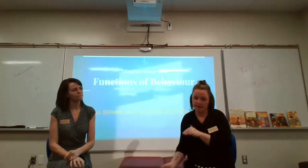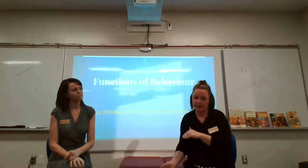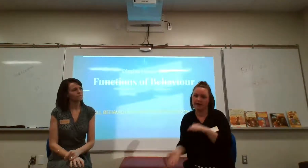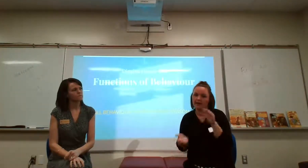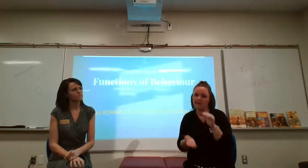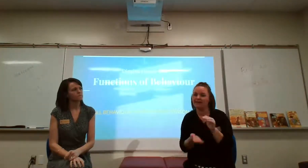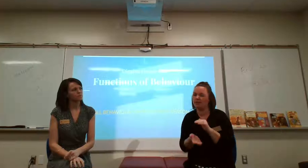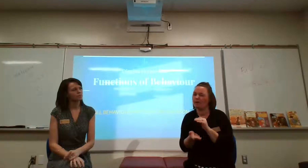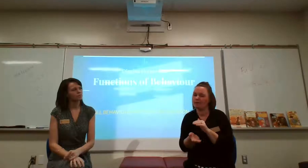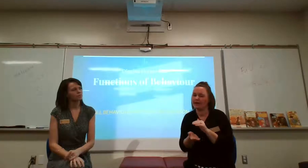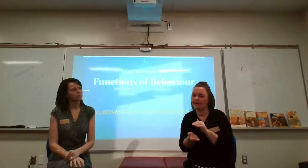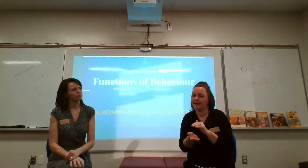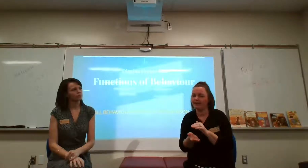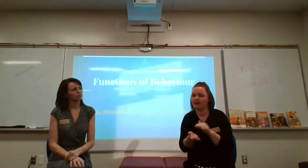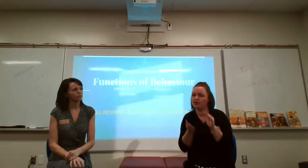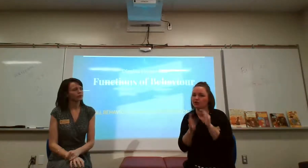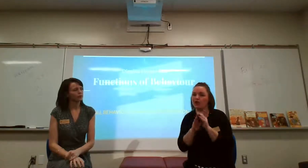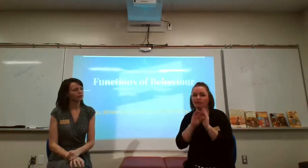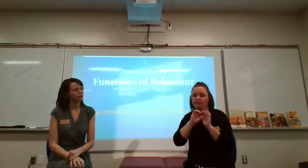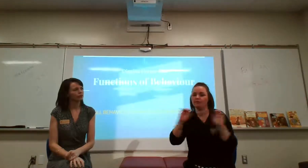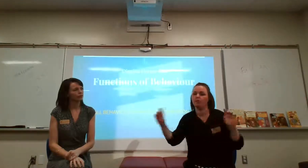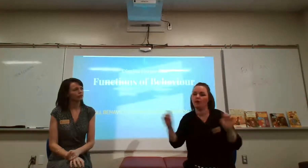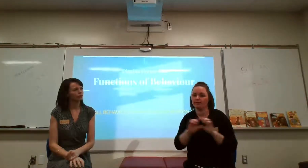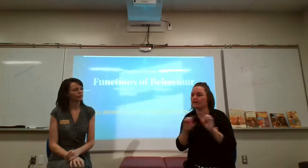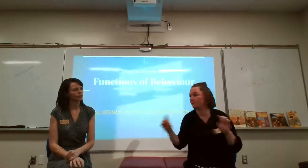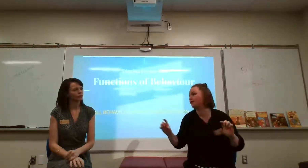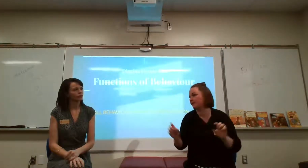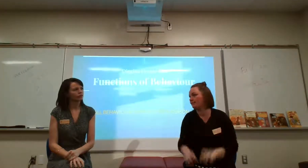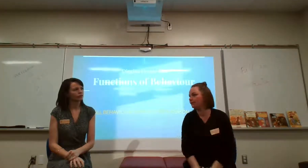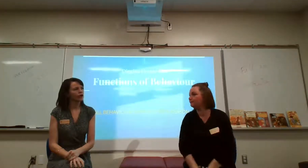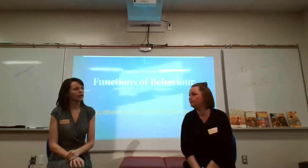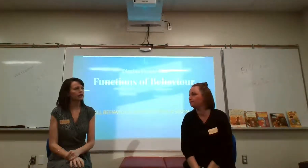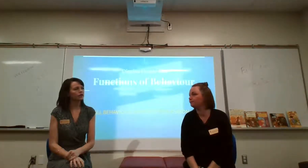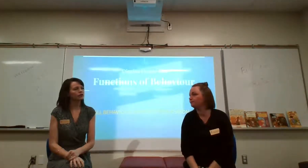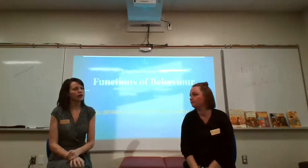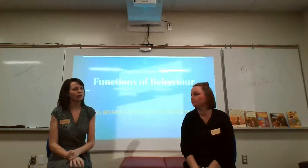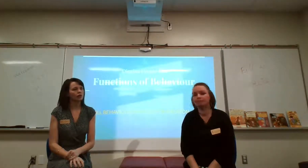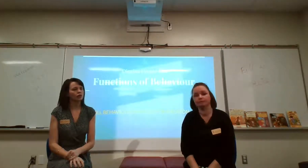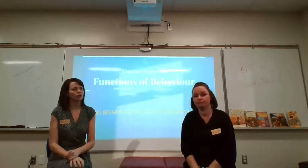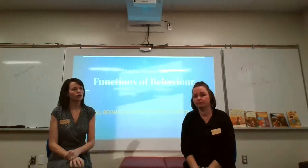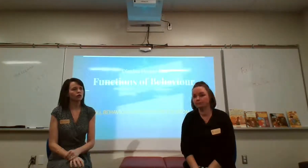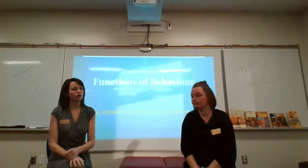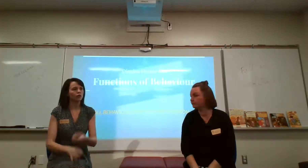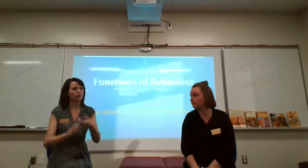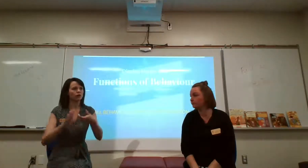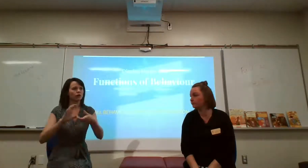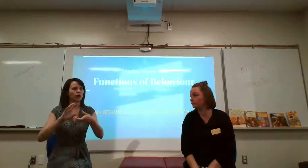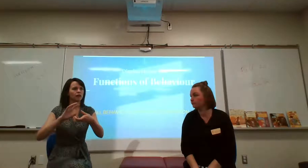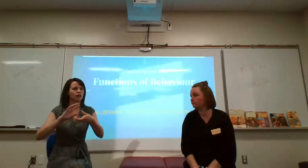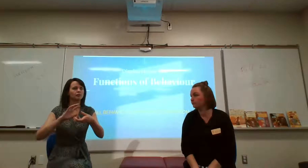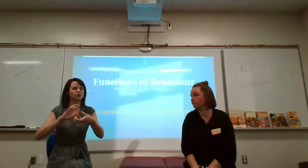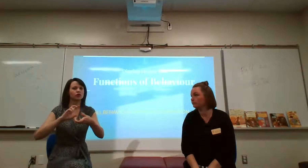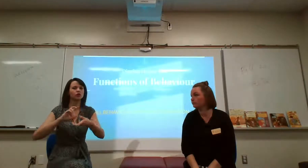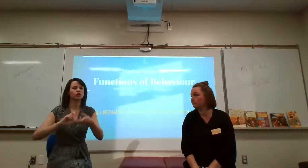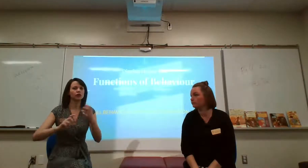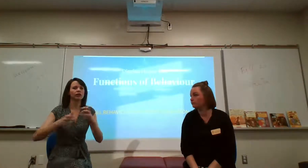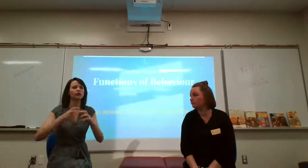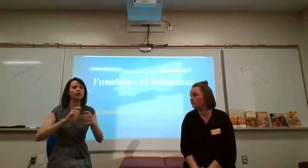it, that's where we would get that conclusion, not from just one simple example. Yeah, and in real life, when we're observing, we're looking at a lot